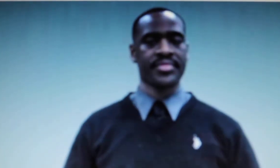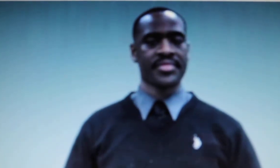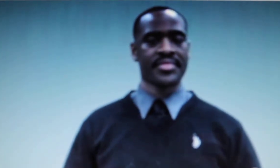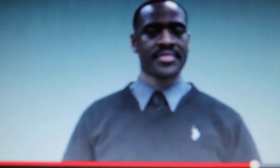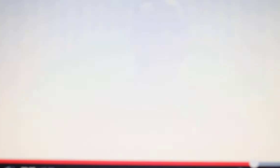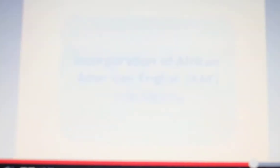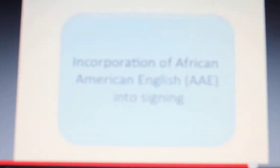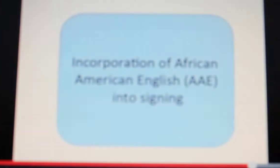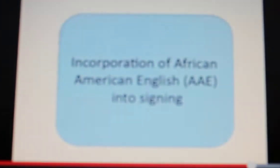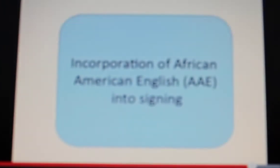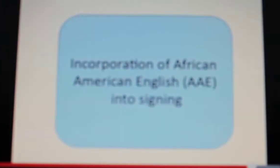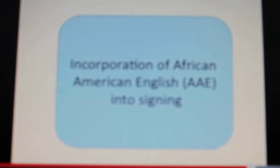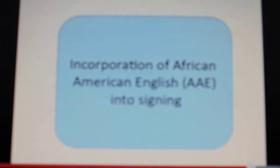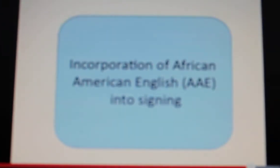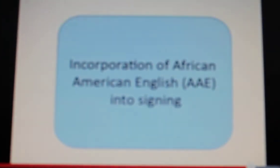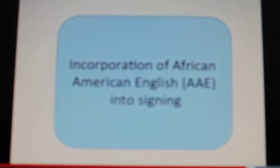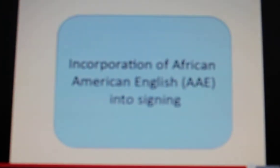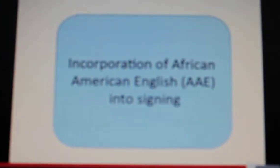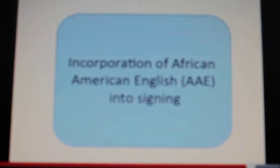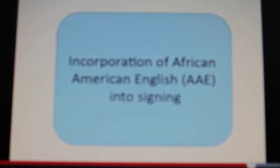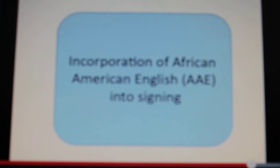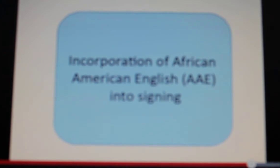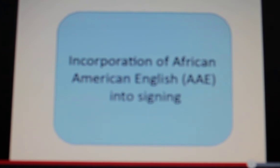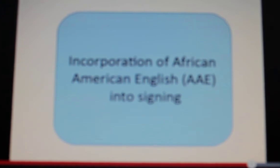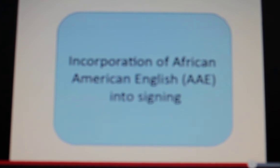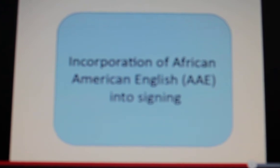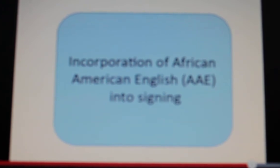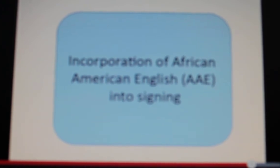And their sign for birthday is this.